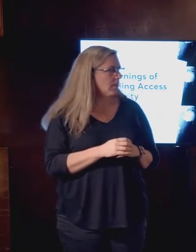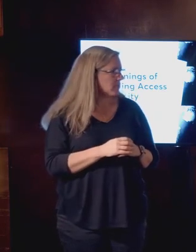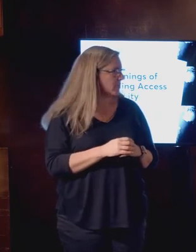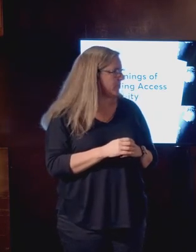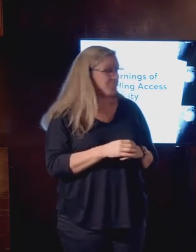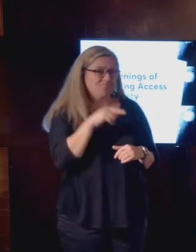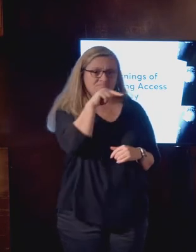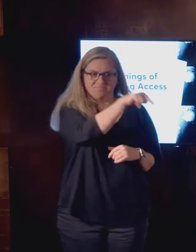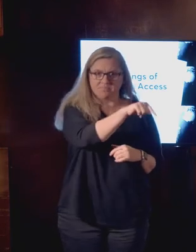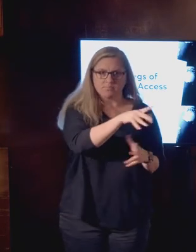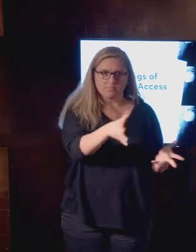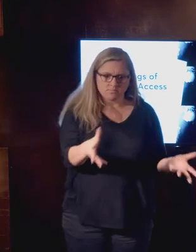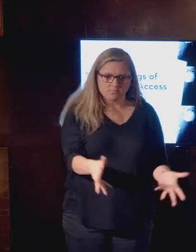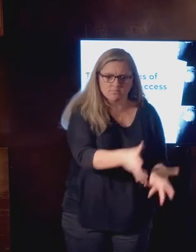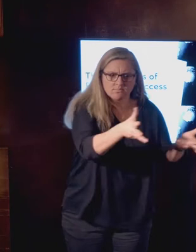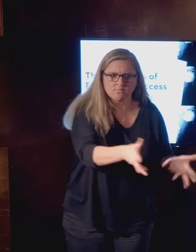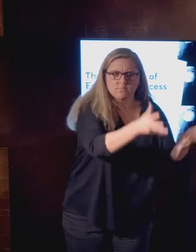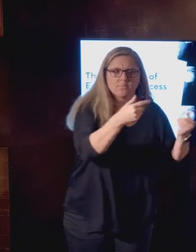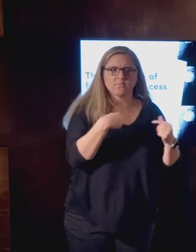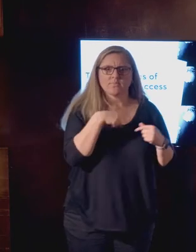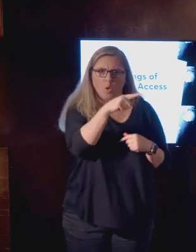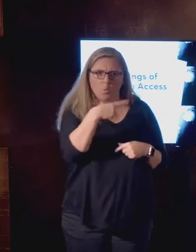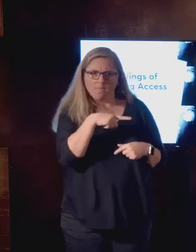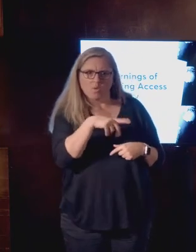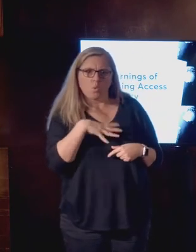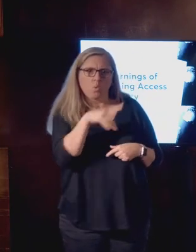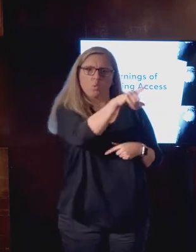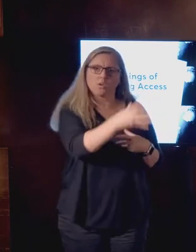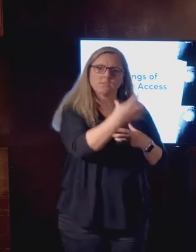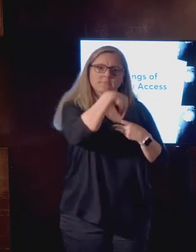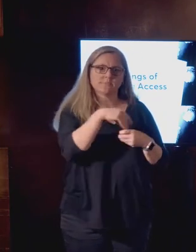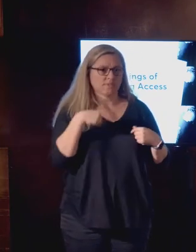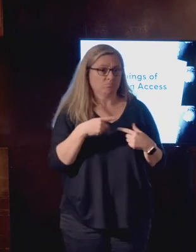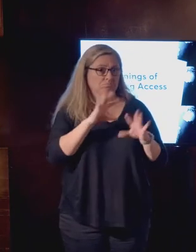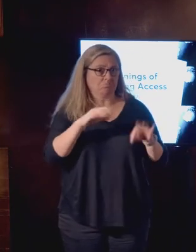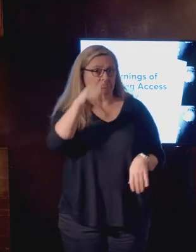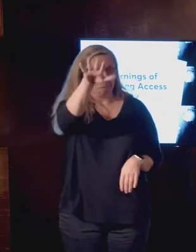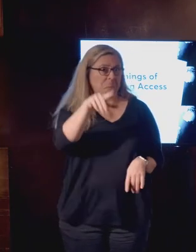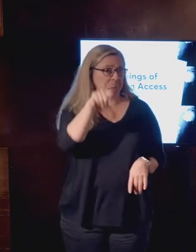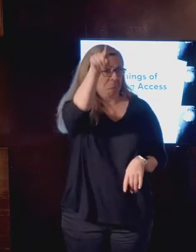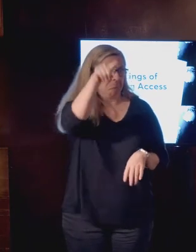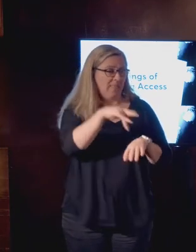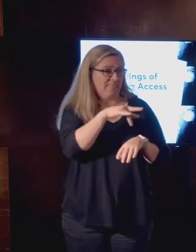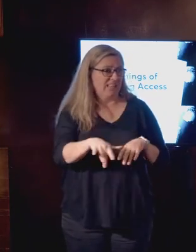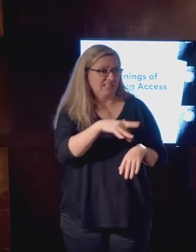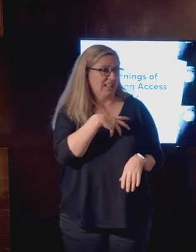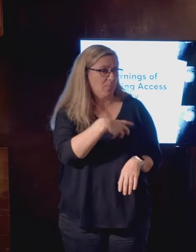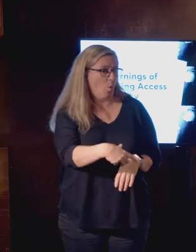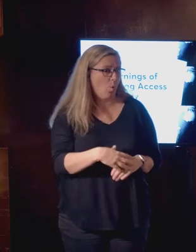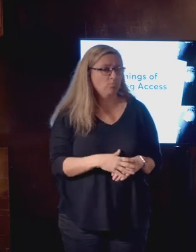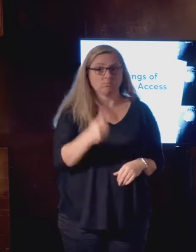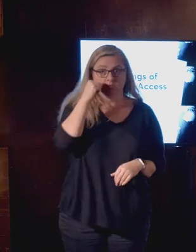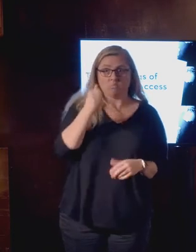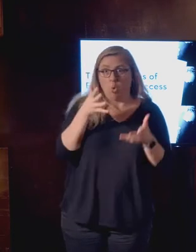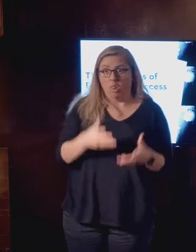the provocation she said was that, as we said before, that she actually doesn't go to much theatre anymore, and she knows a lot of